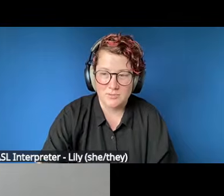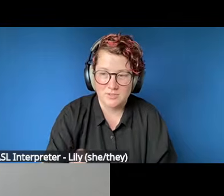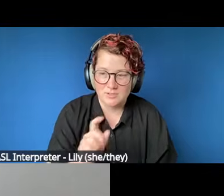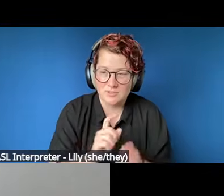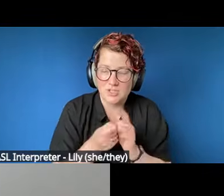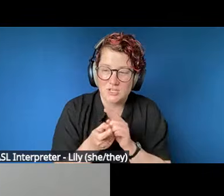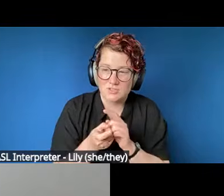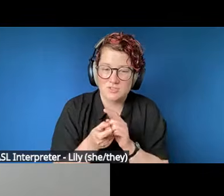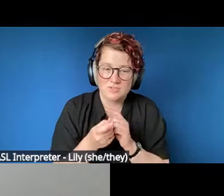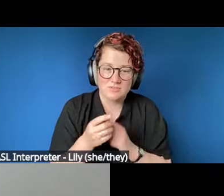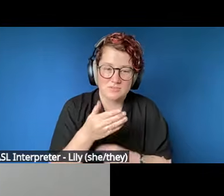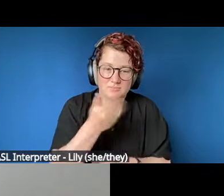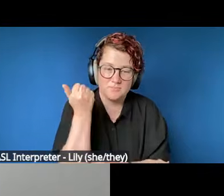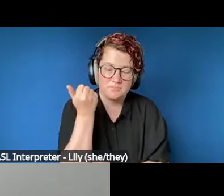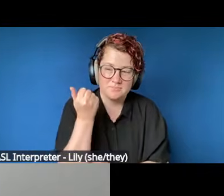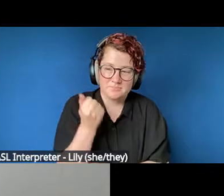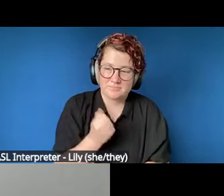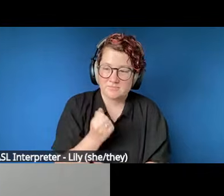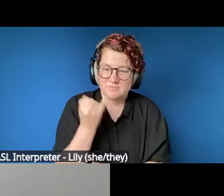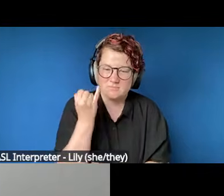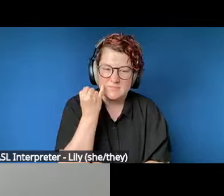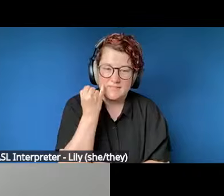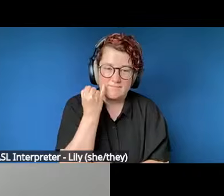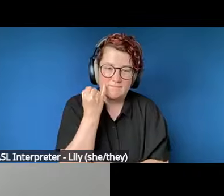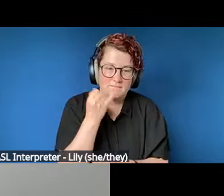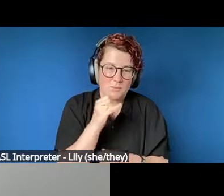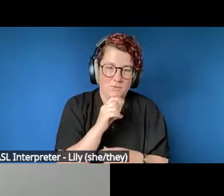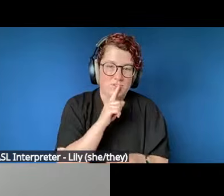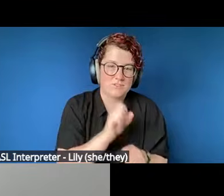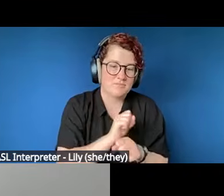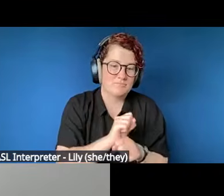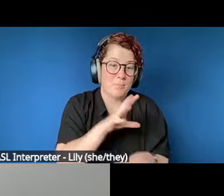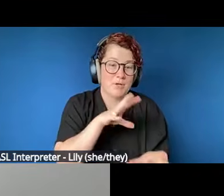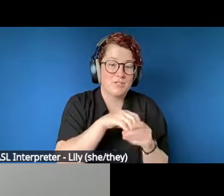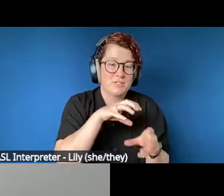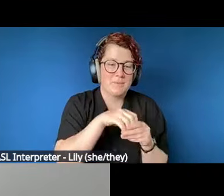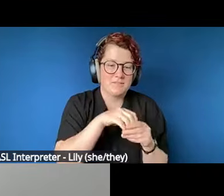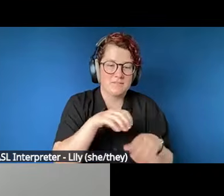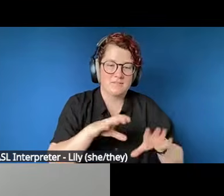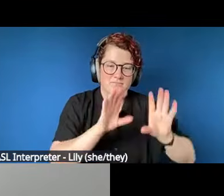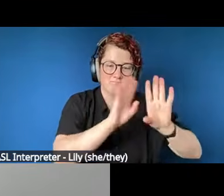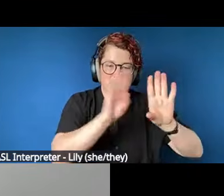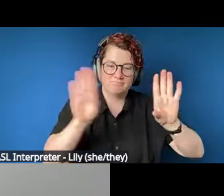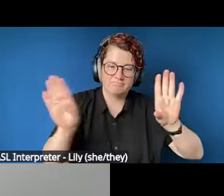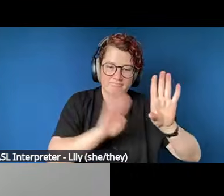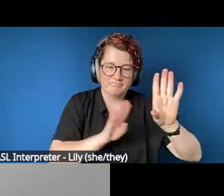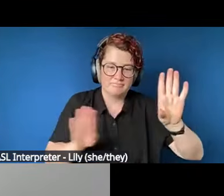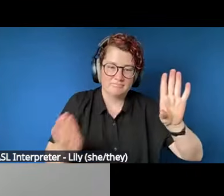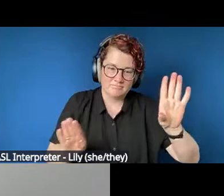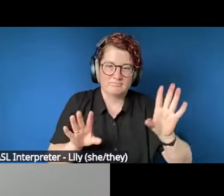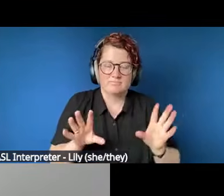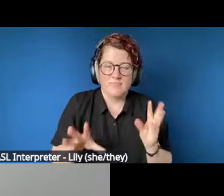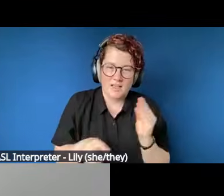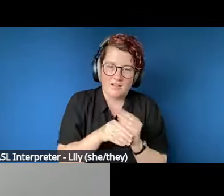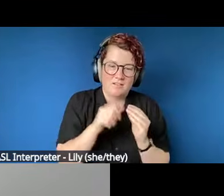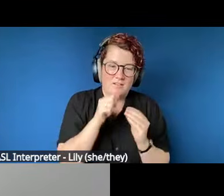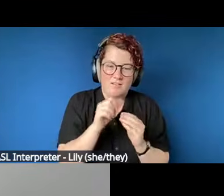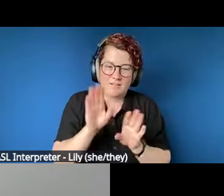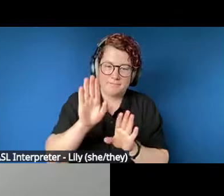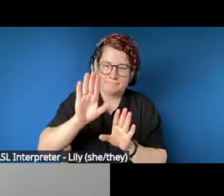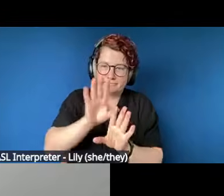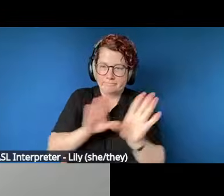The third amendment is to add a trustee questions section to follow superintendent's report.